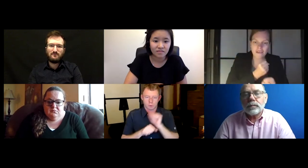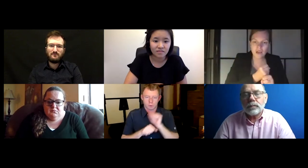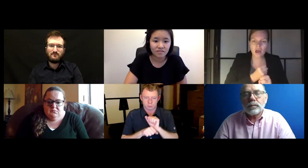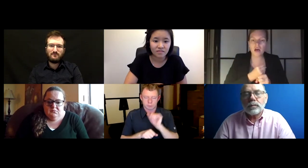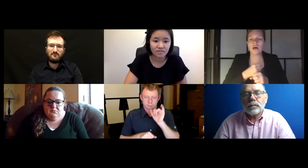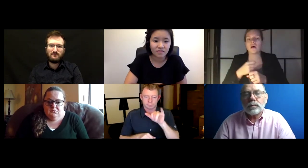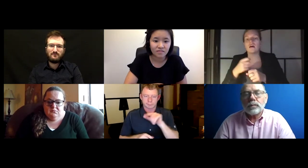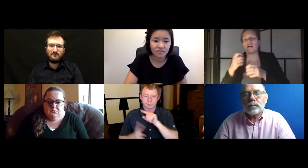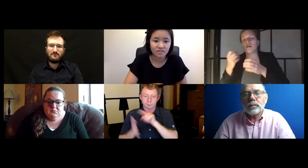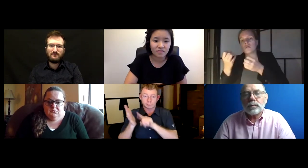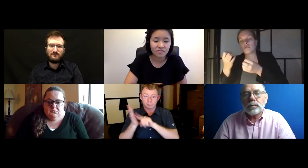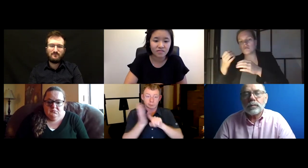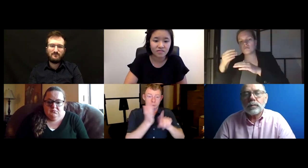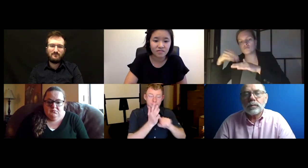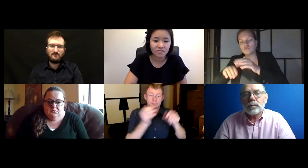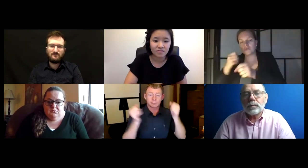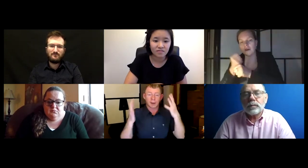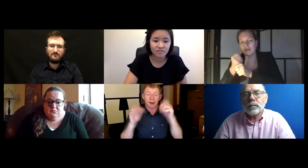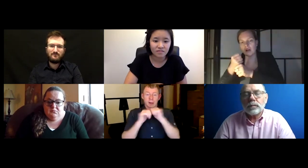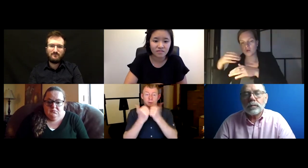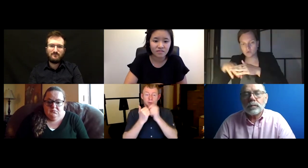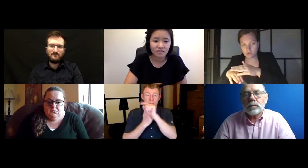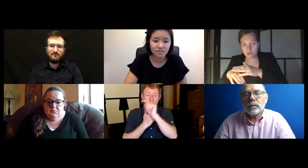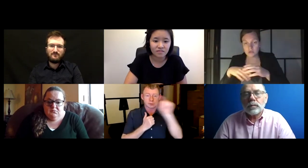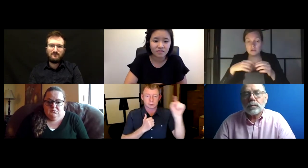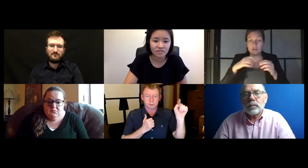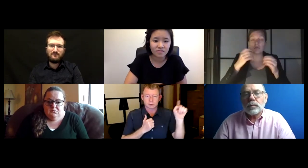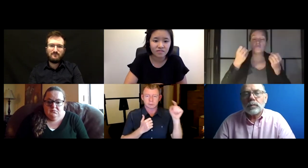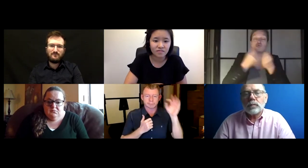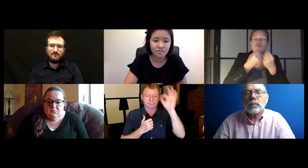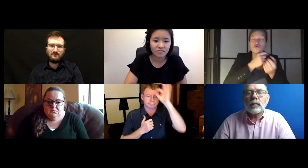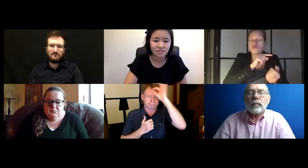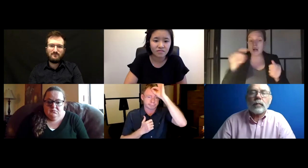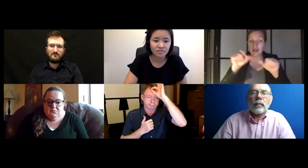a majority of individuals were either unemployed or underemployed.